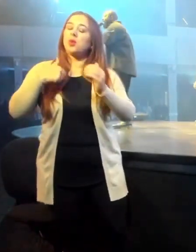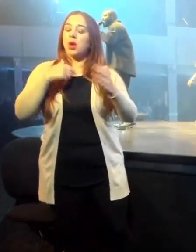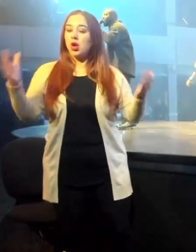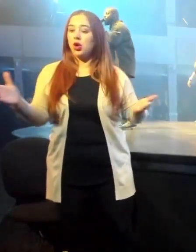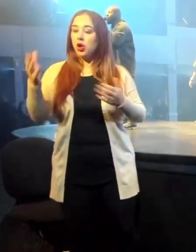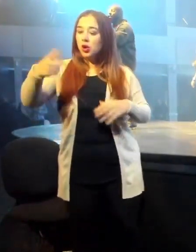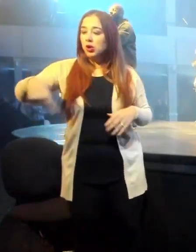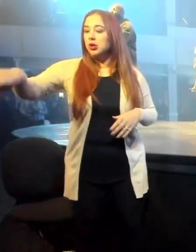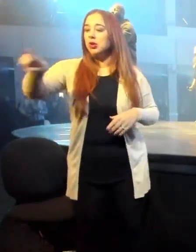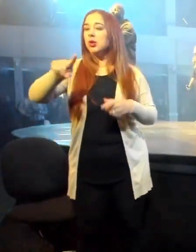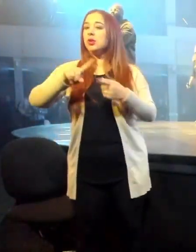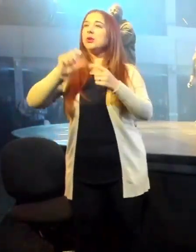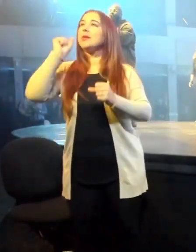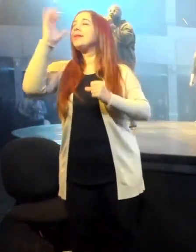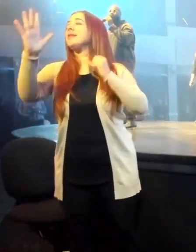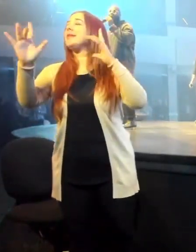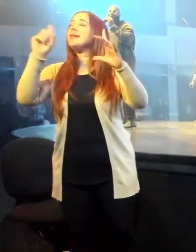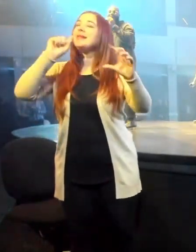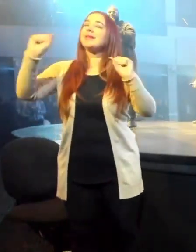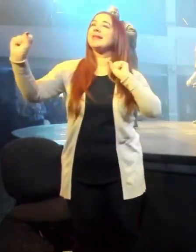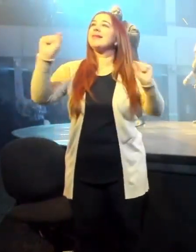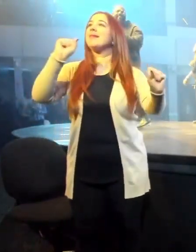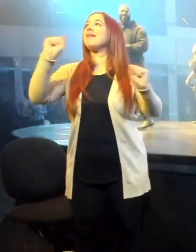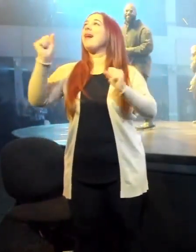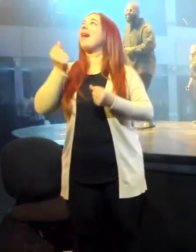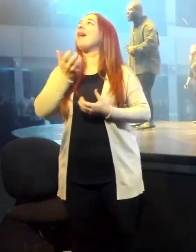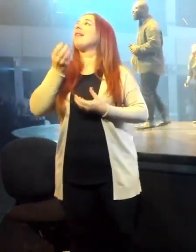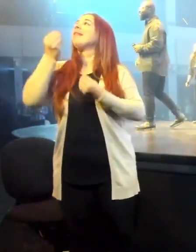you to sing with your loudest voice, and let's give glory to God.